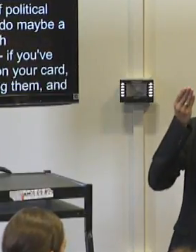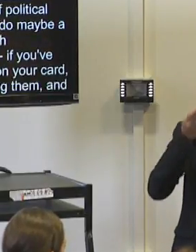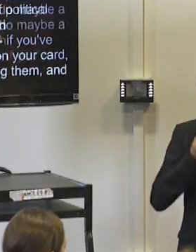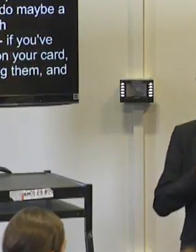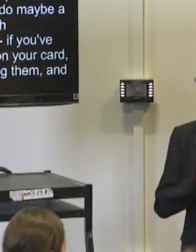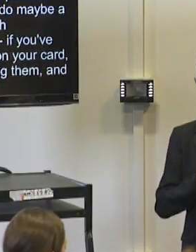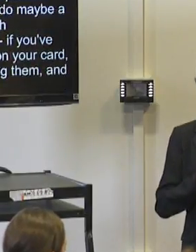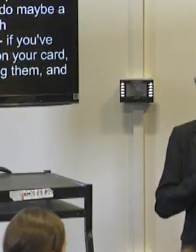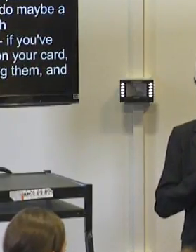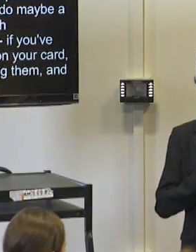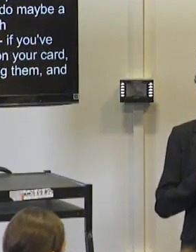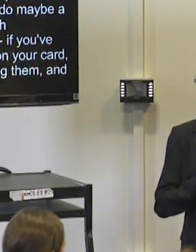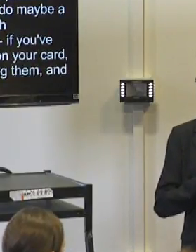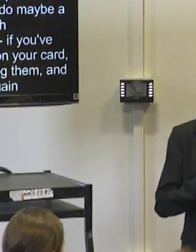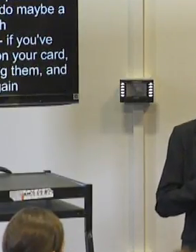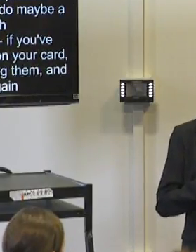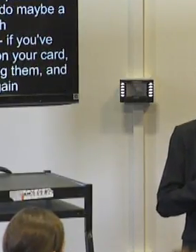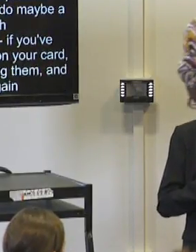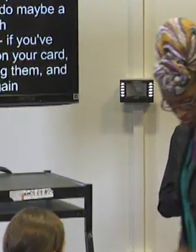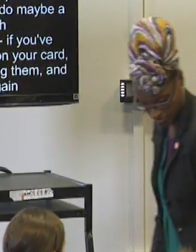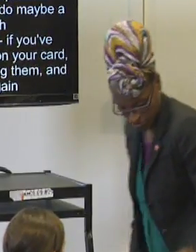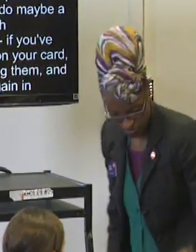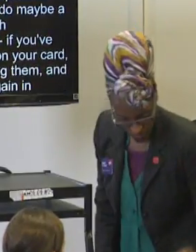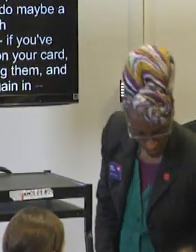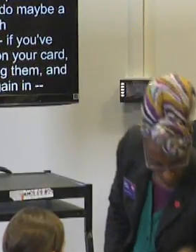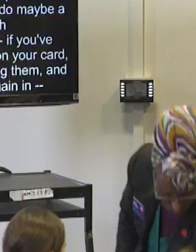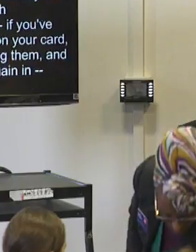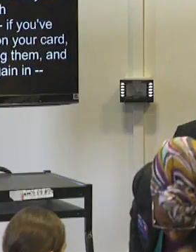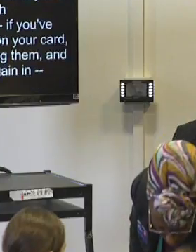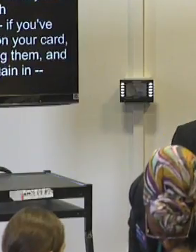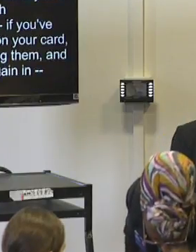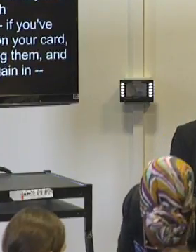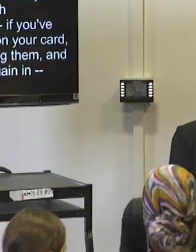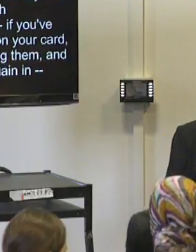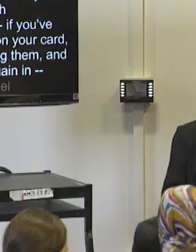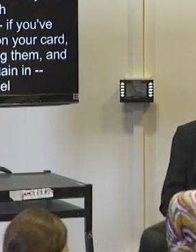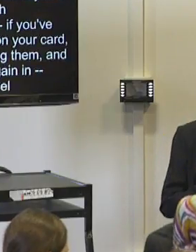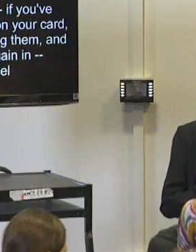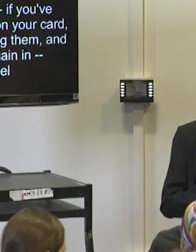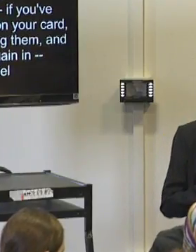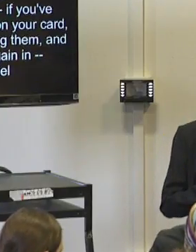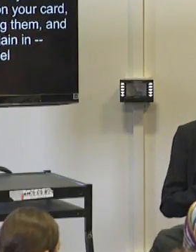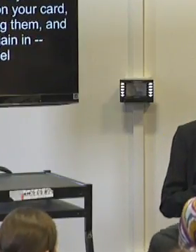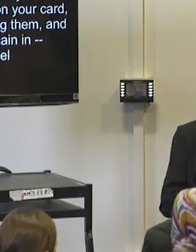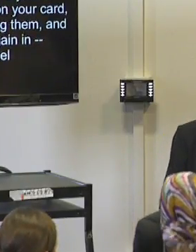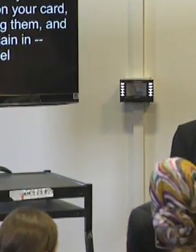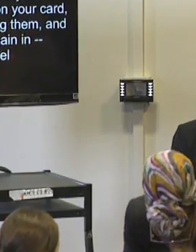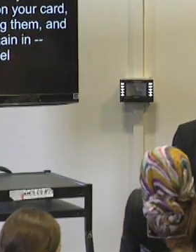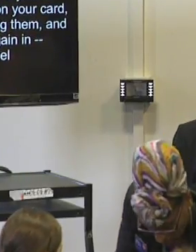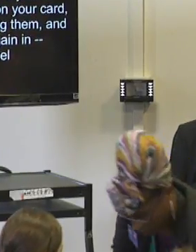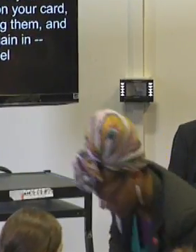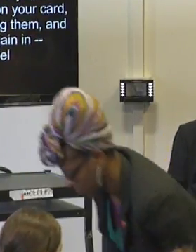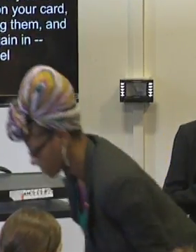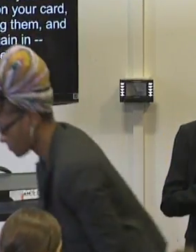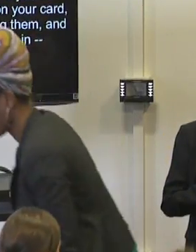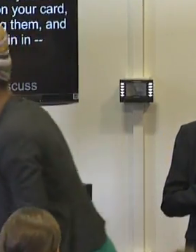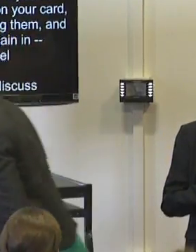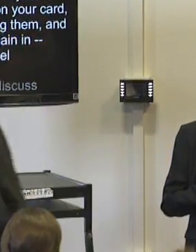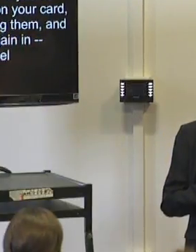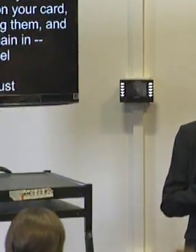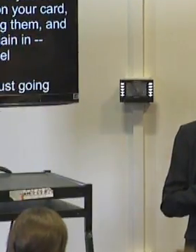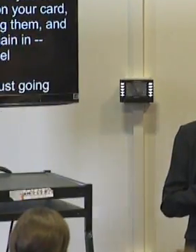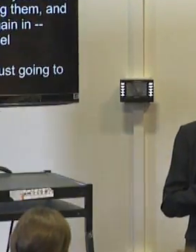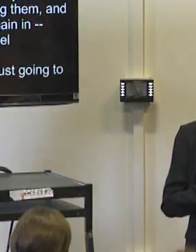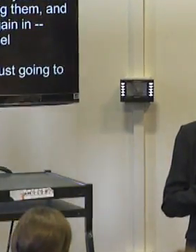then collect them again when we're done with the panel discussion. So thank you, and you're just going to have this